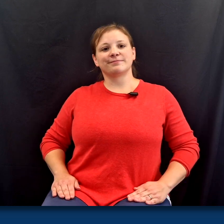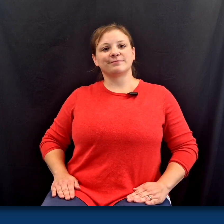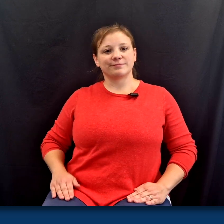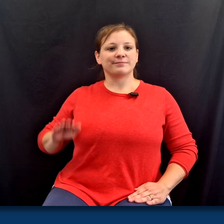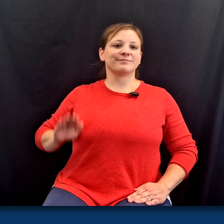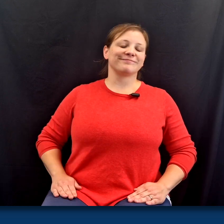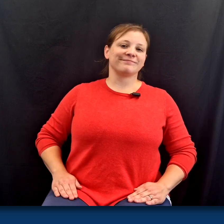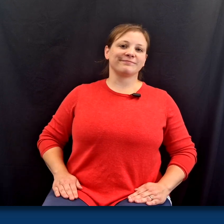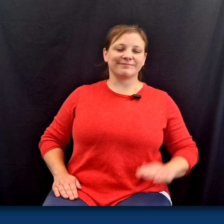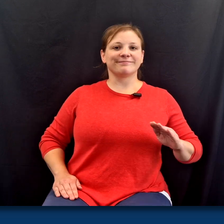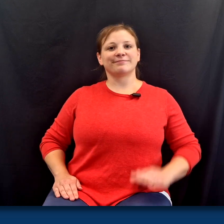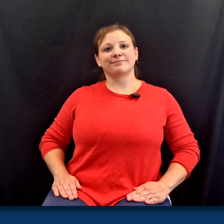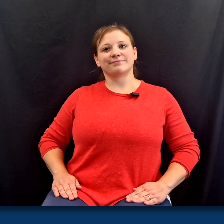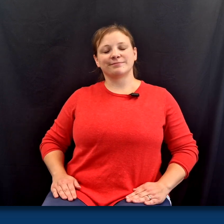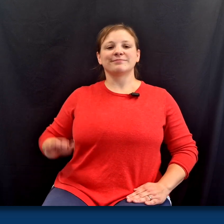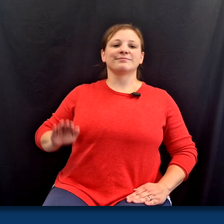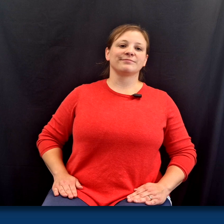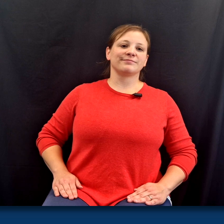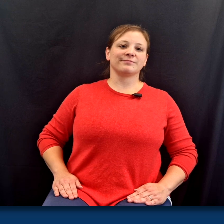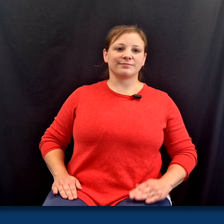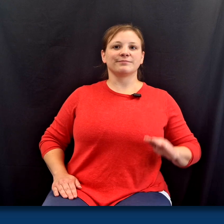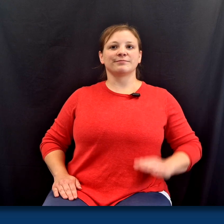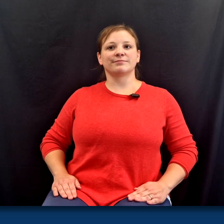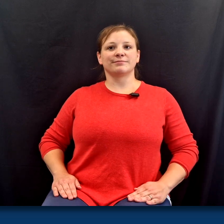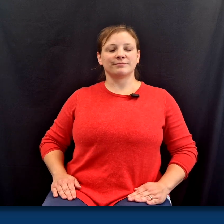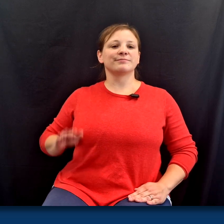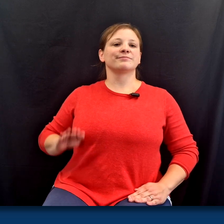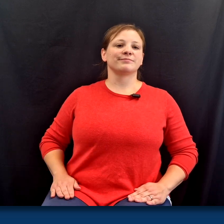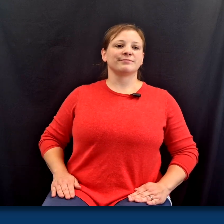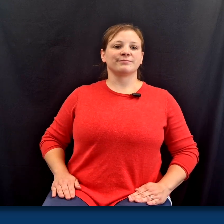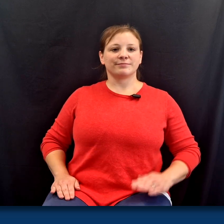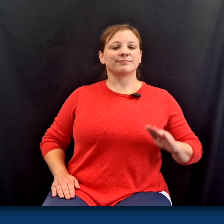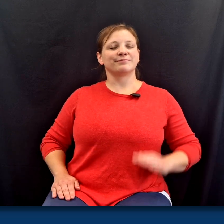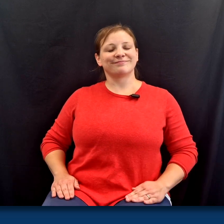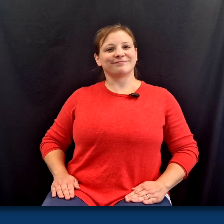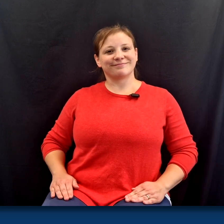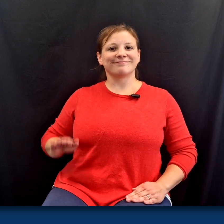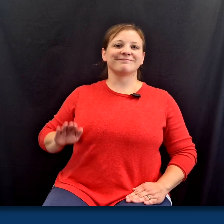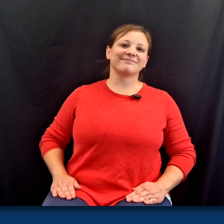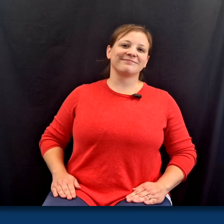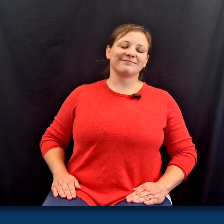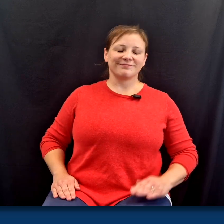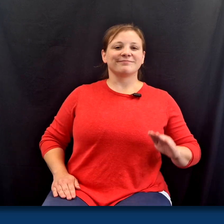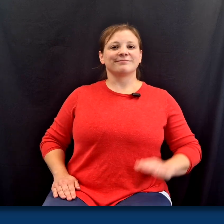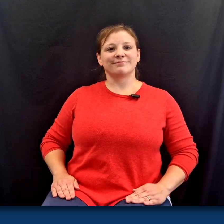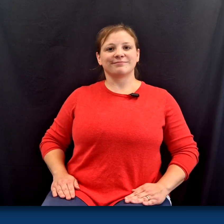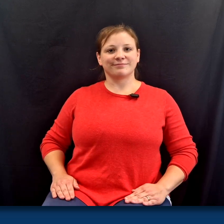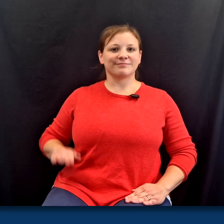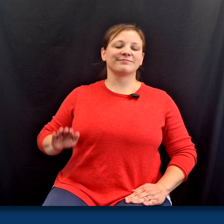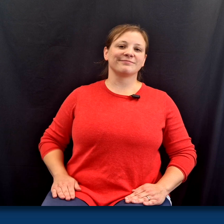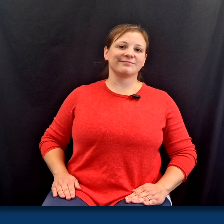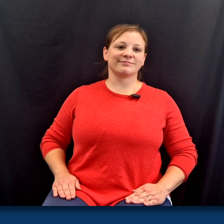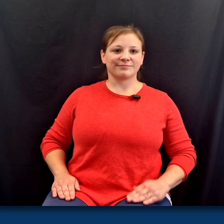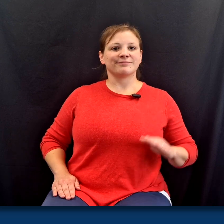around. Let's go. Now prepare for autumn. What a time of the year. Leaves are